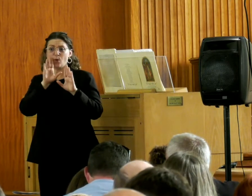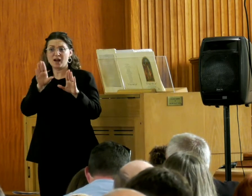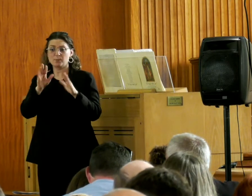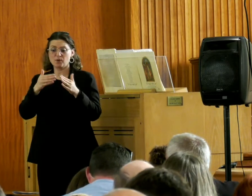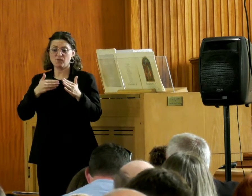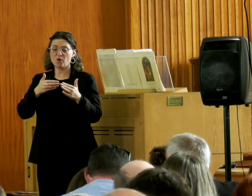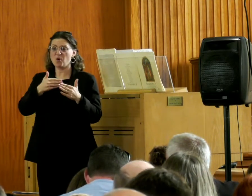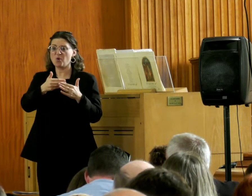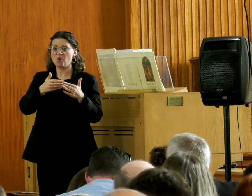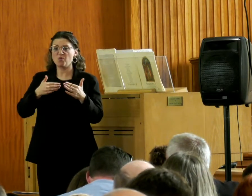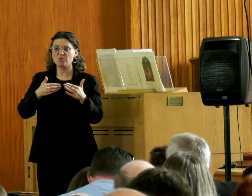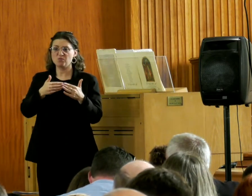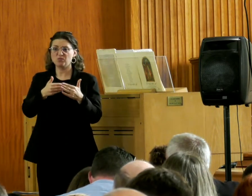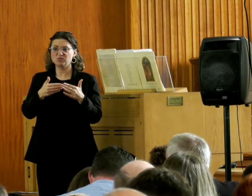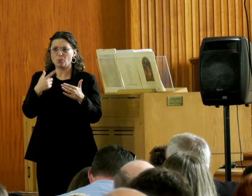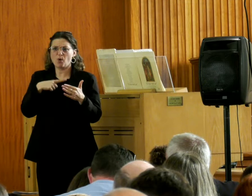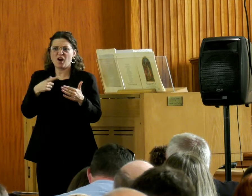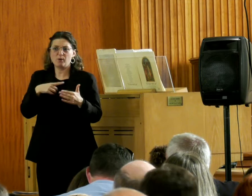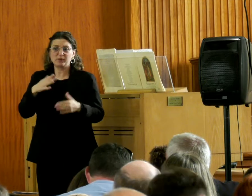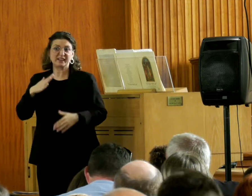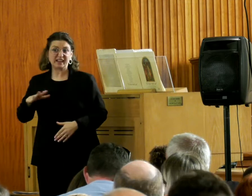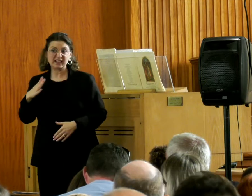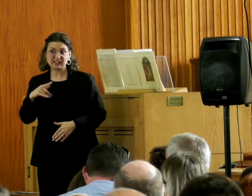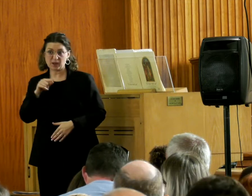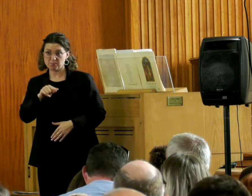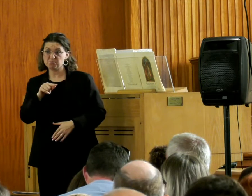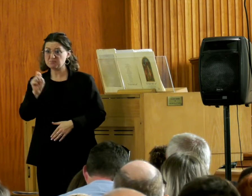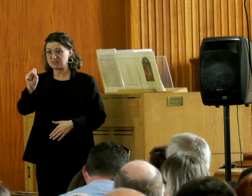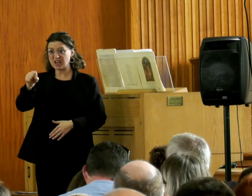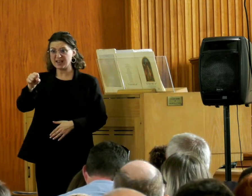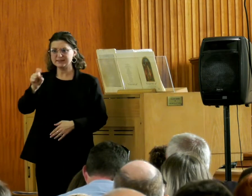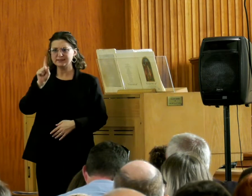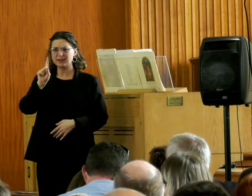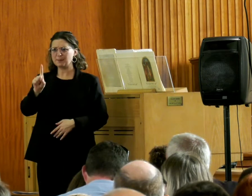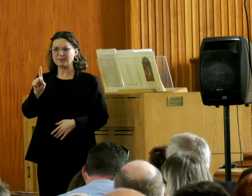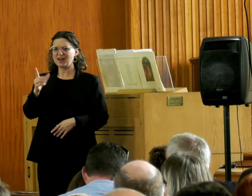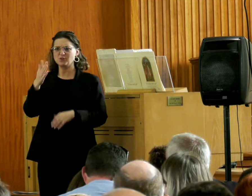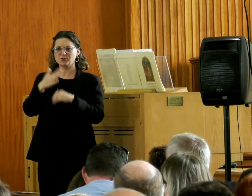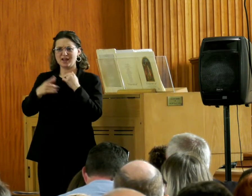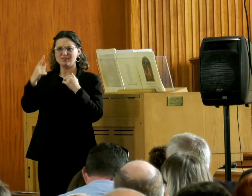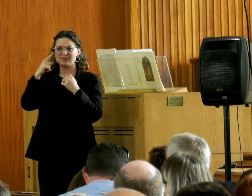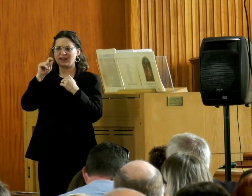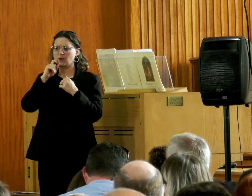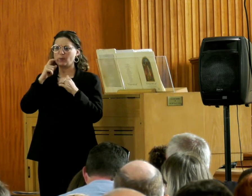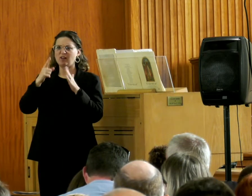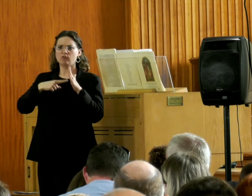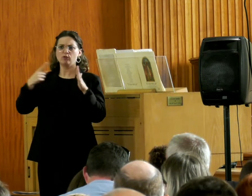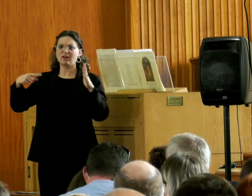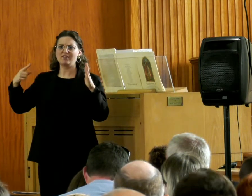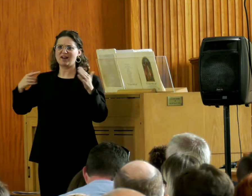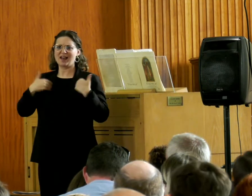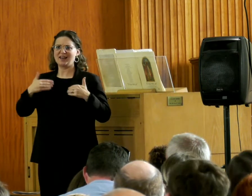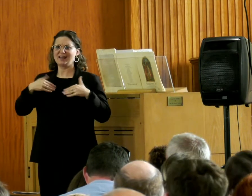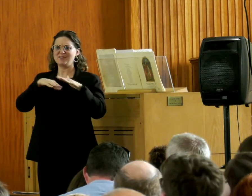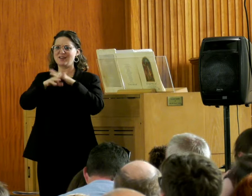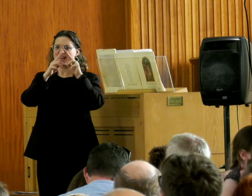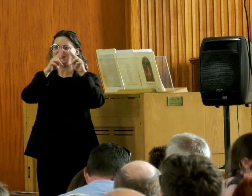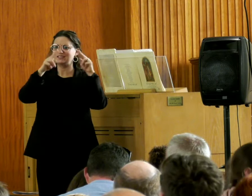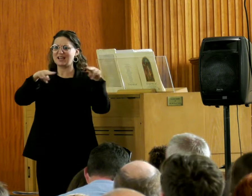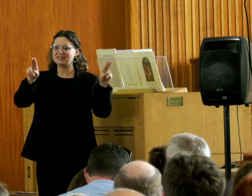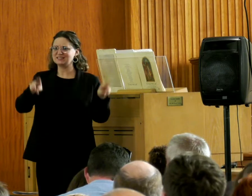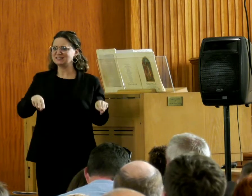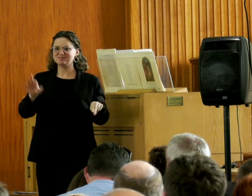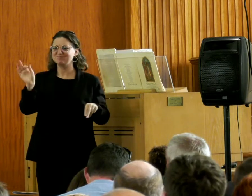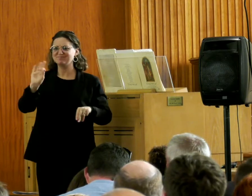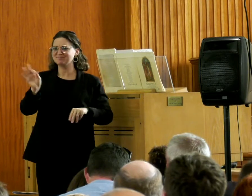their intended purpose, a person doesn't expect to live in a tent forever. Before